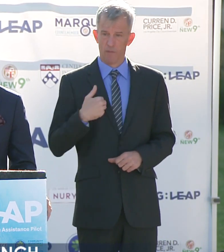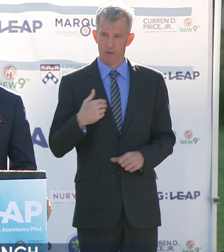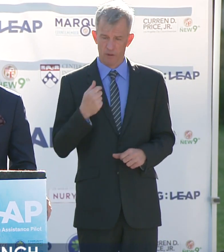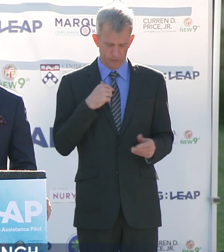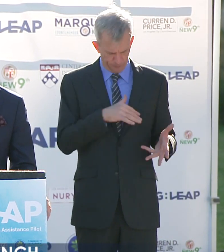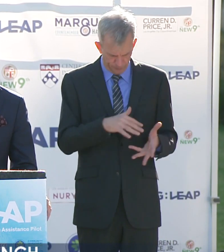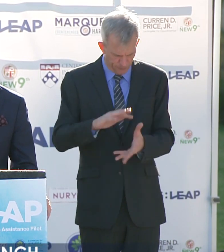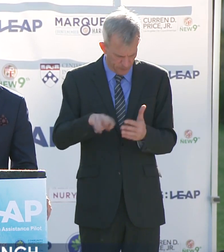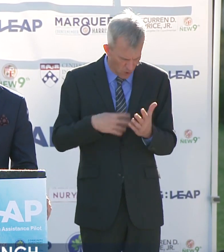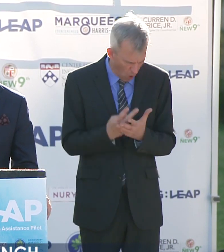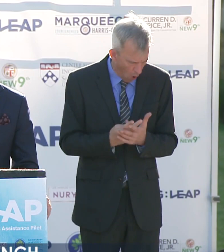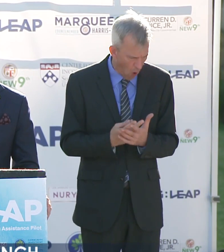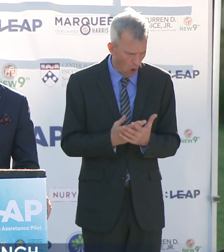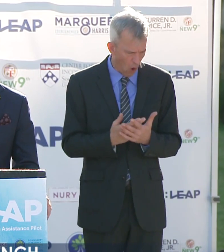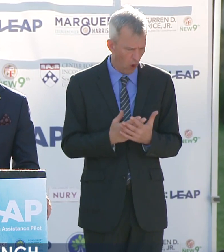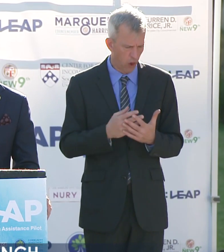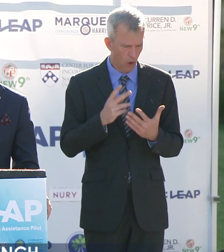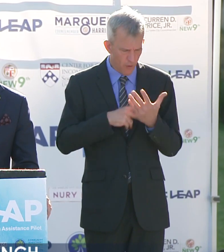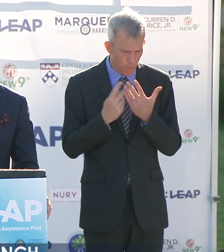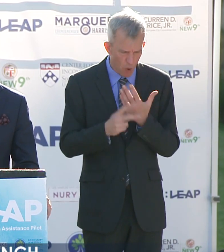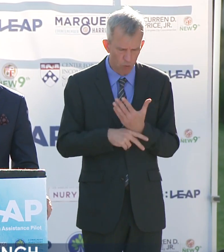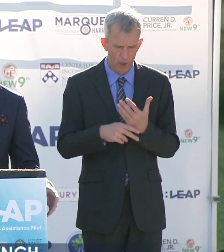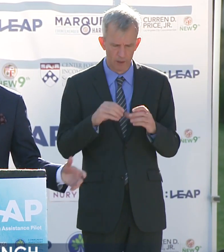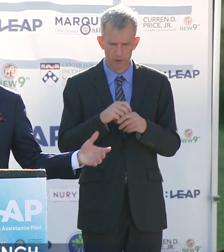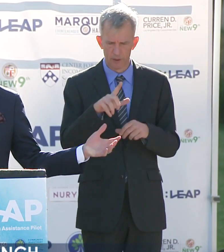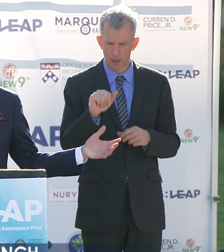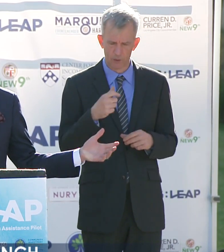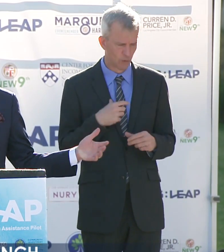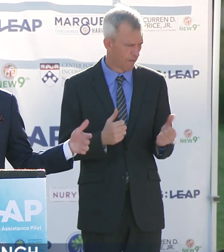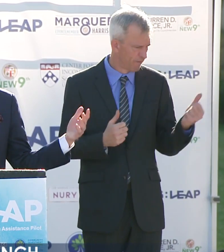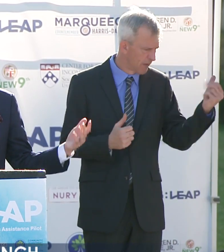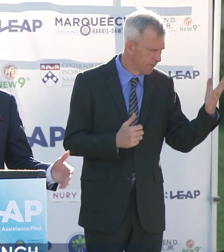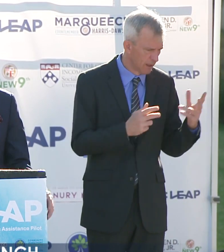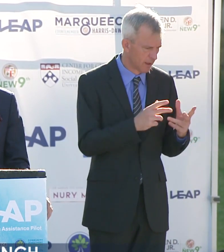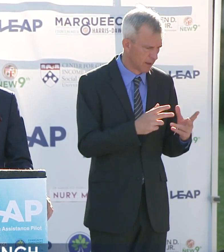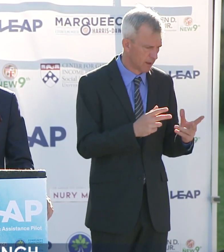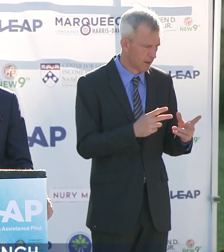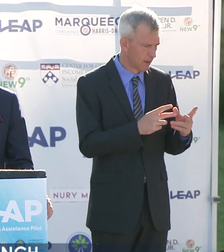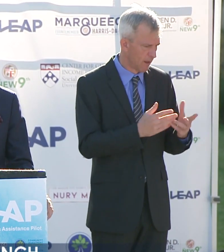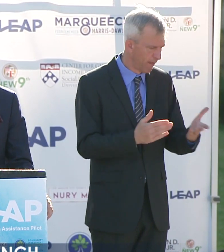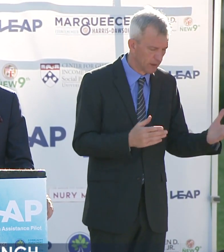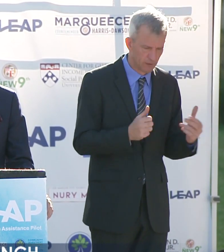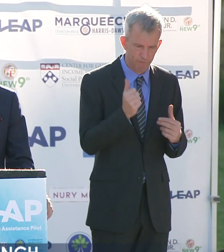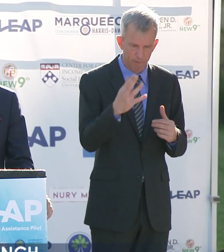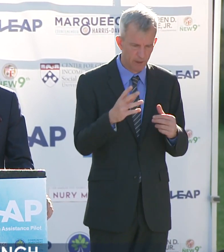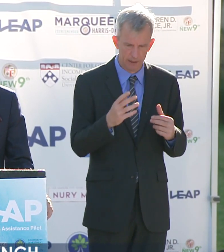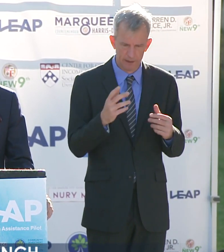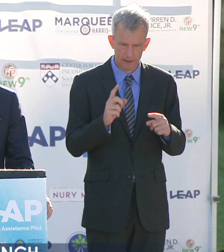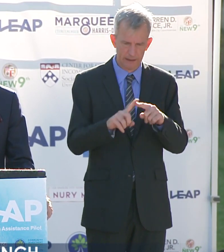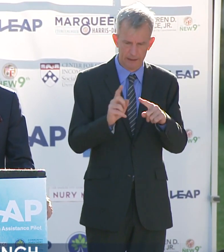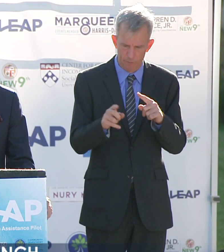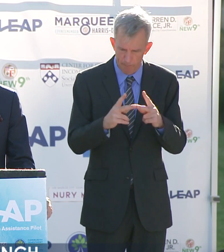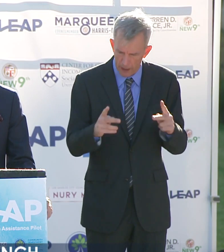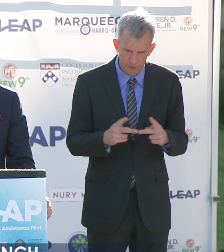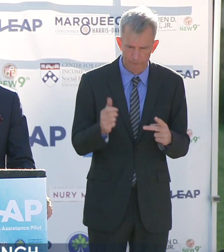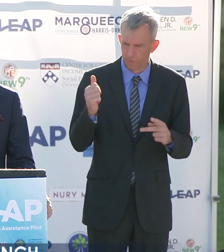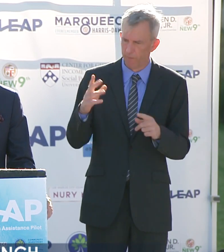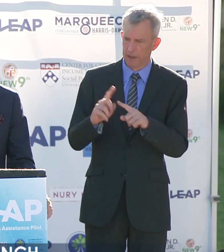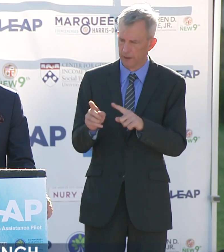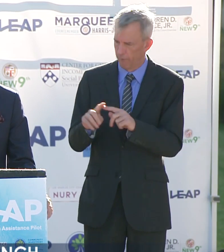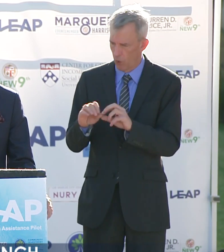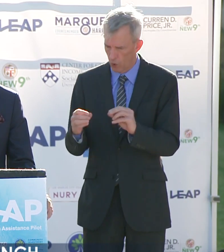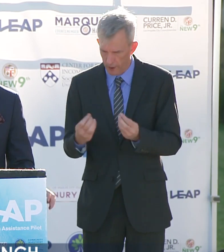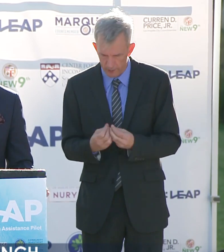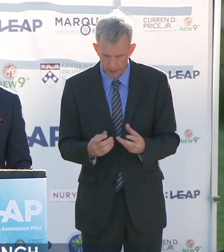Los Angeles for families that were scattered, 15 things in 15 different places with 15 different organizations. And it was with her when I